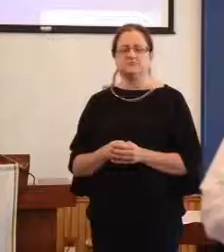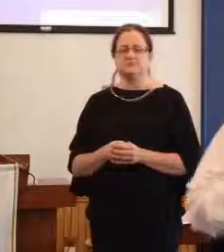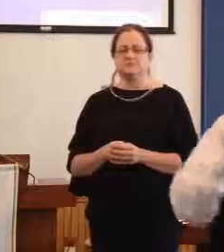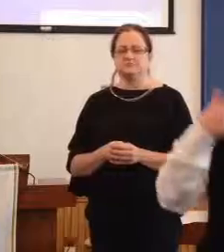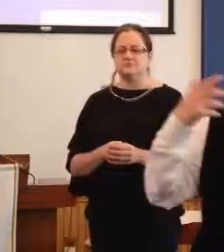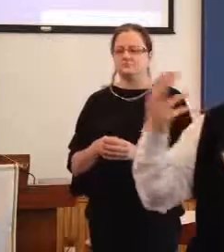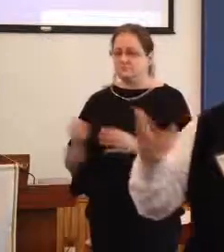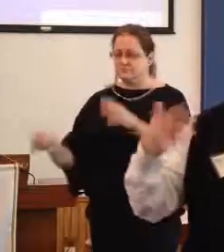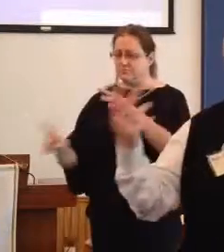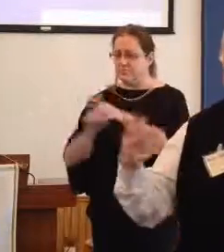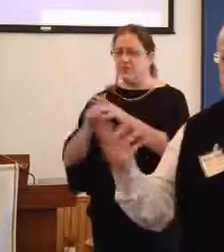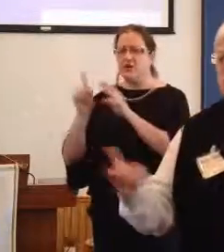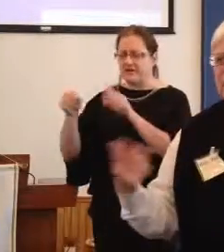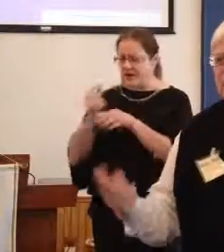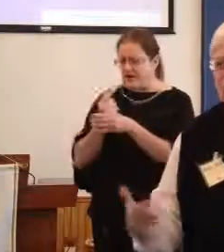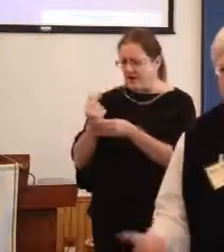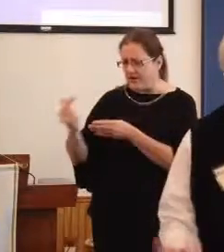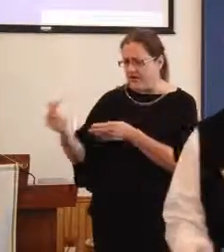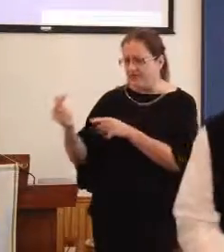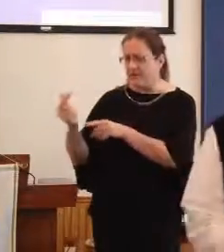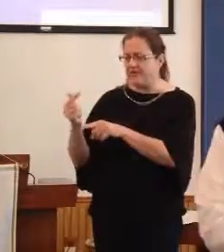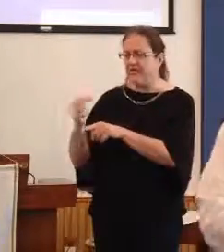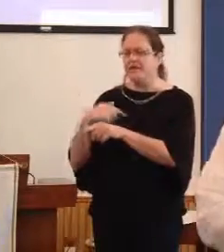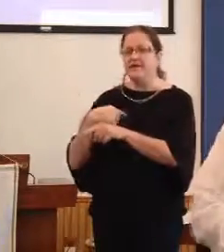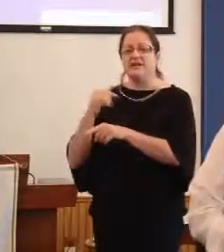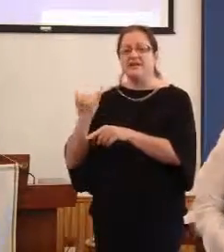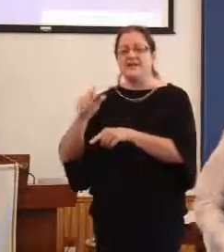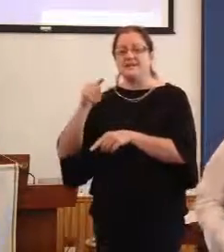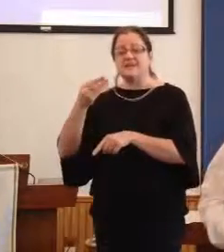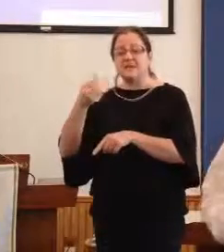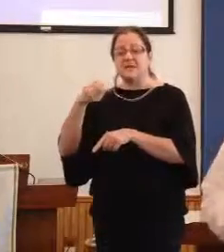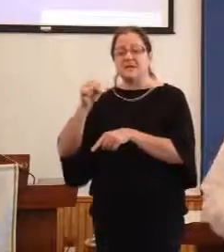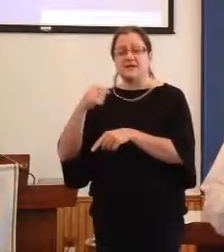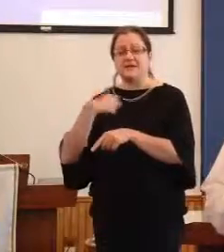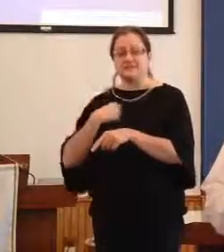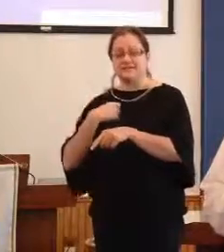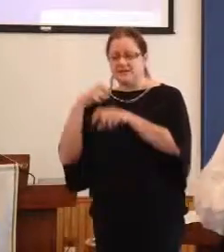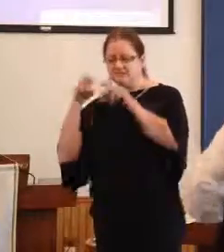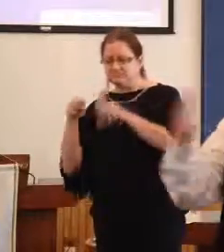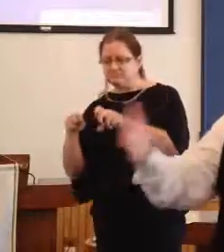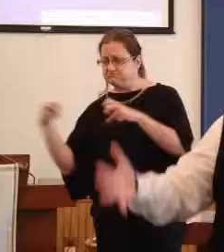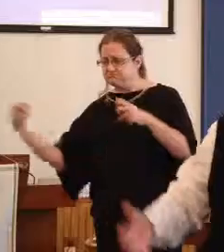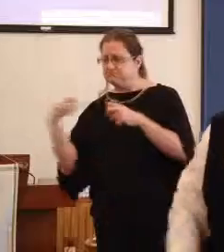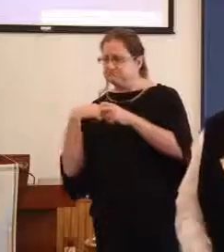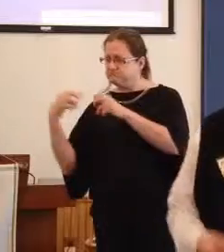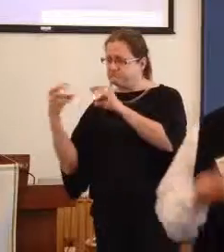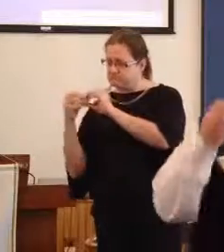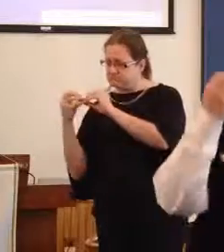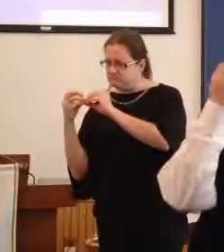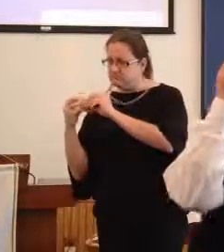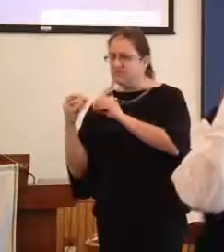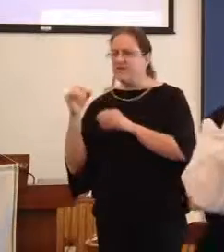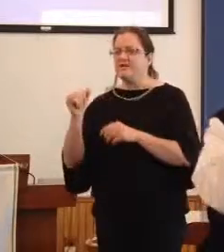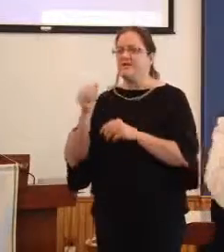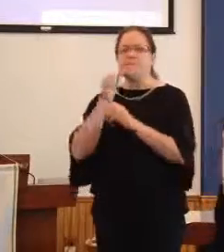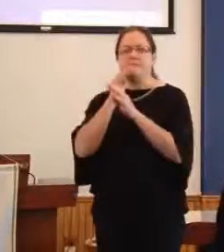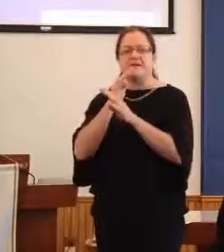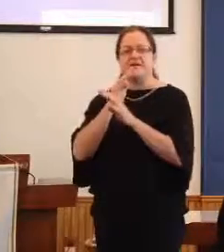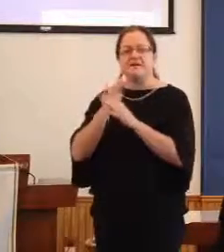Appearing in the garden. That business with Thomas at the Last Supper. The picnic on the beach.